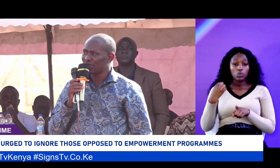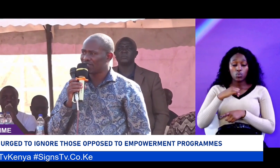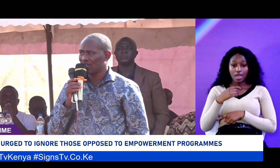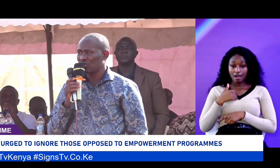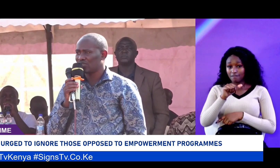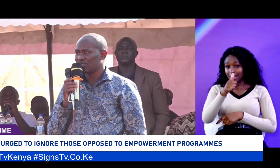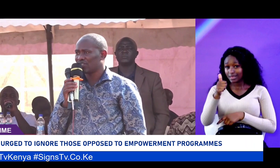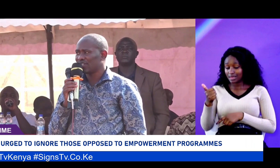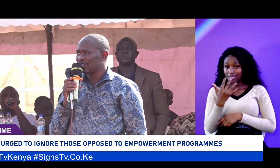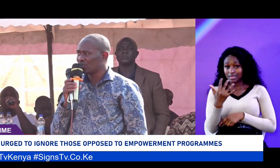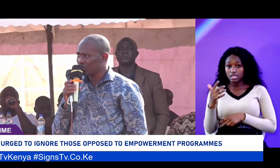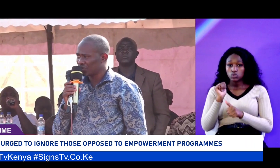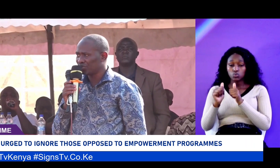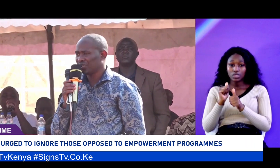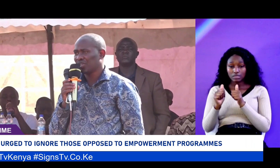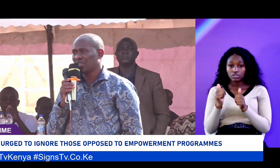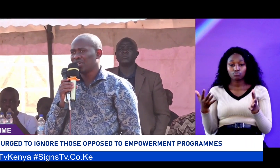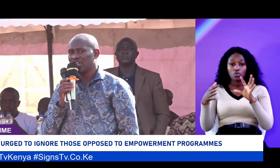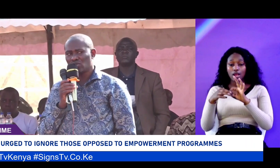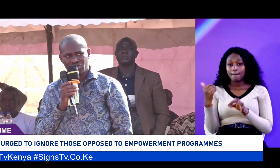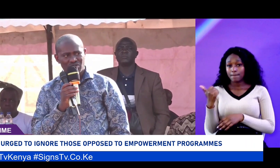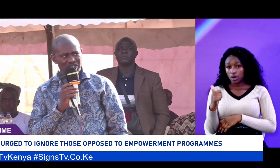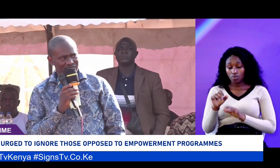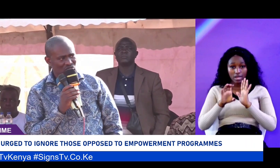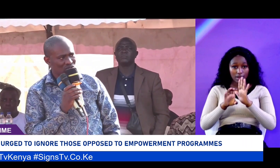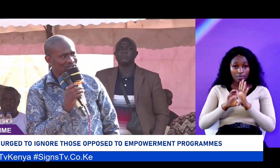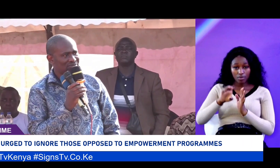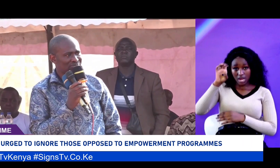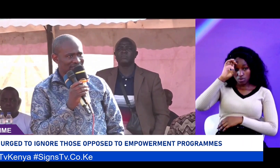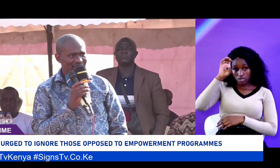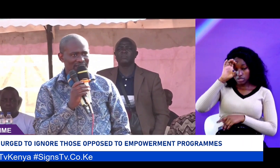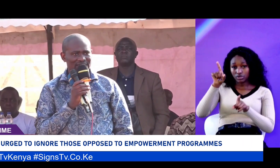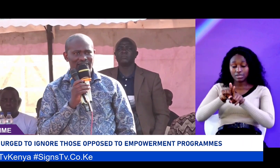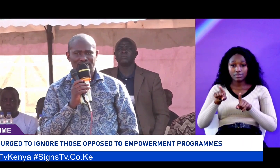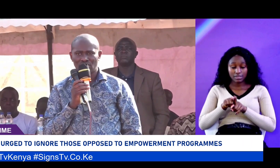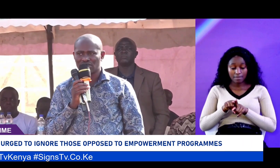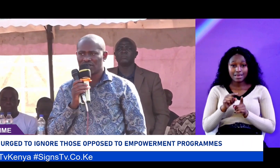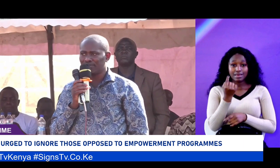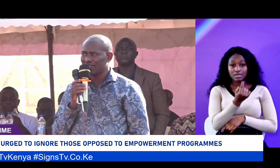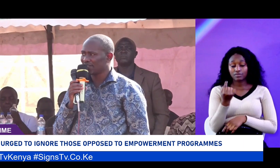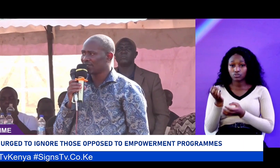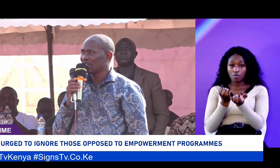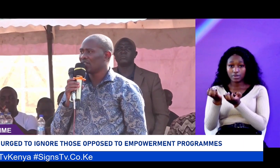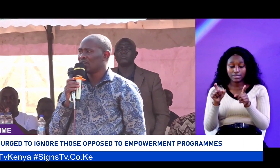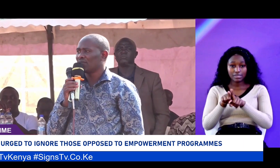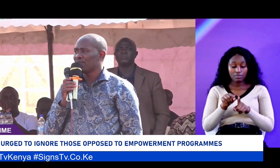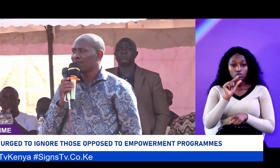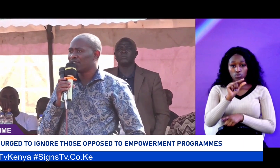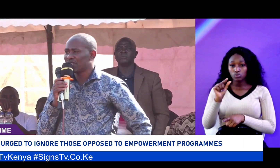not been tackled. That is education and also individual businesses and small scale business. These